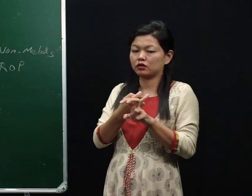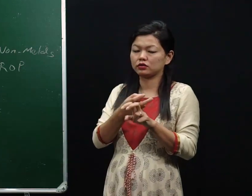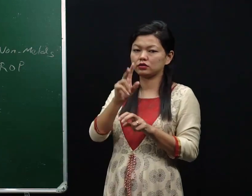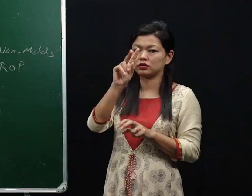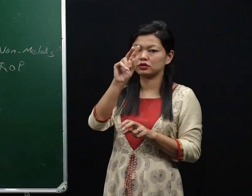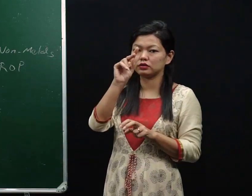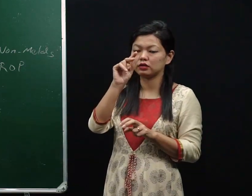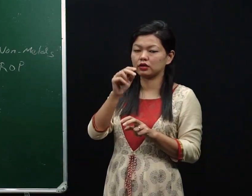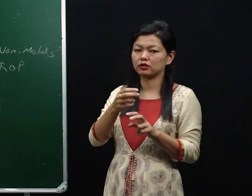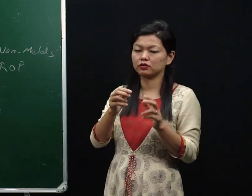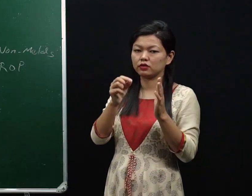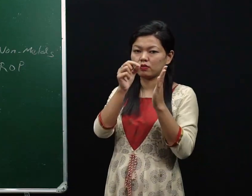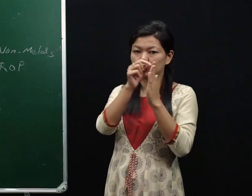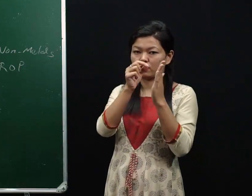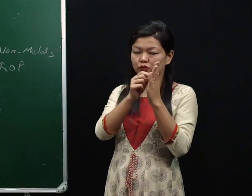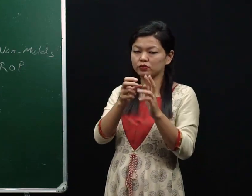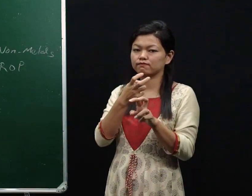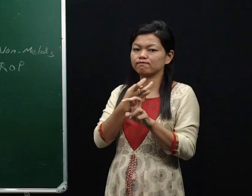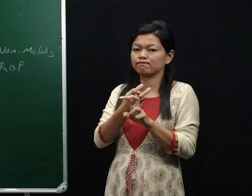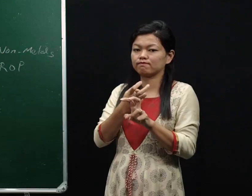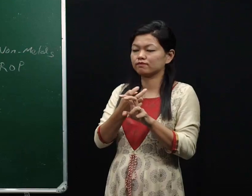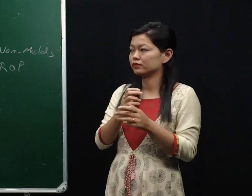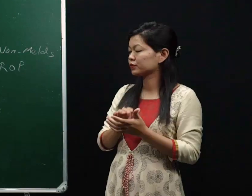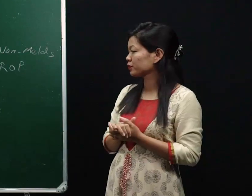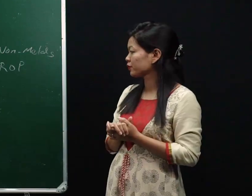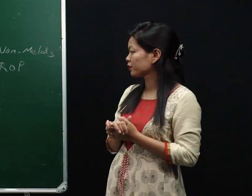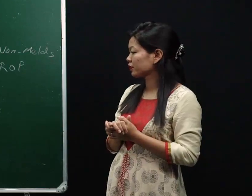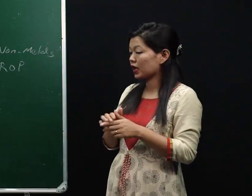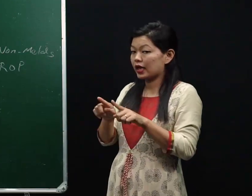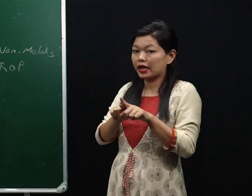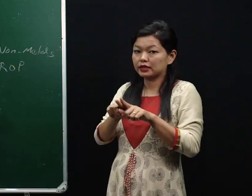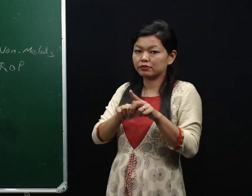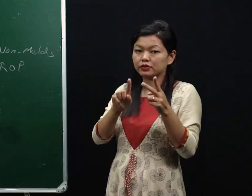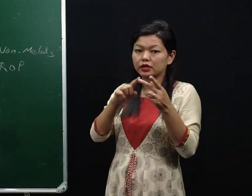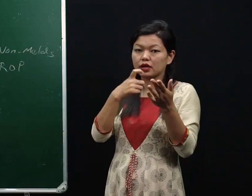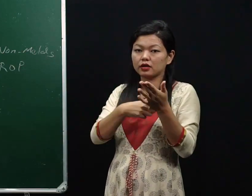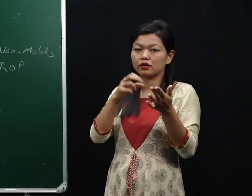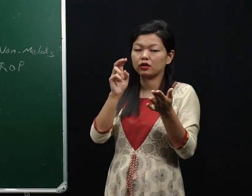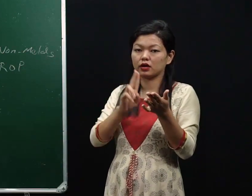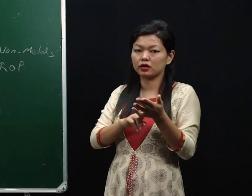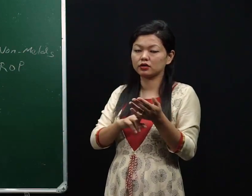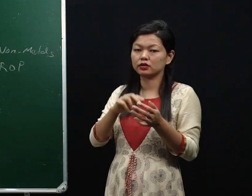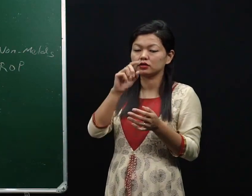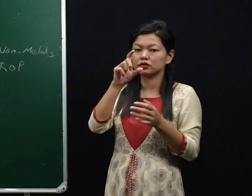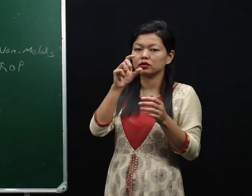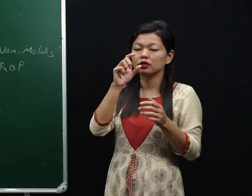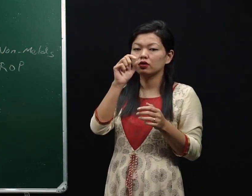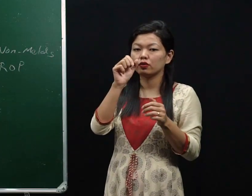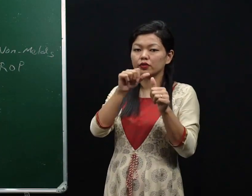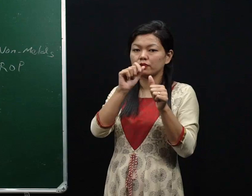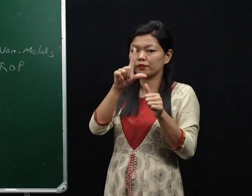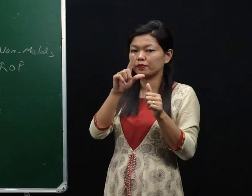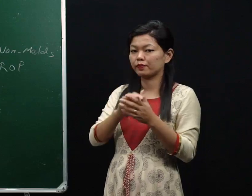Hardness. Now, let's take the same example, iron, and let's take coal. Clear? Now,